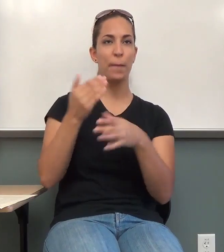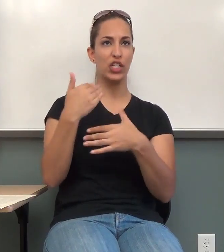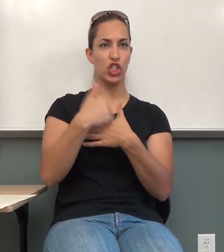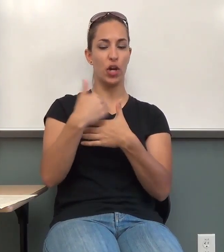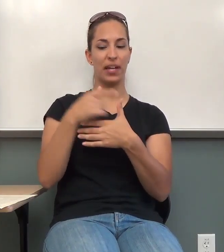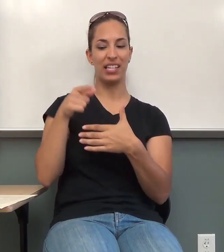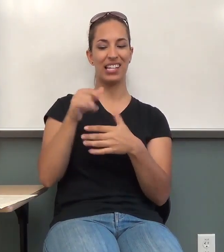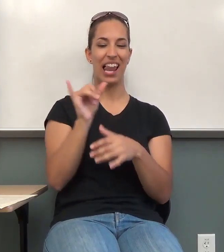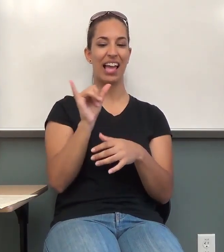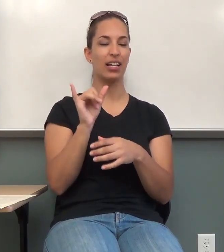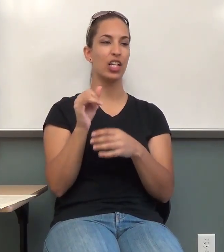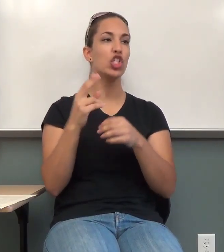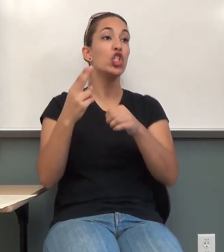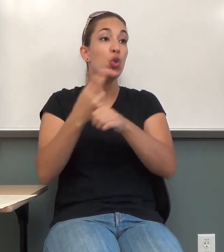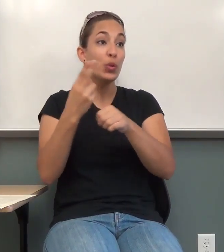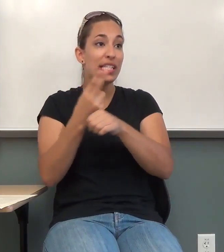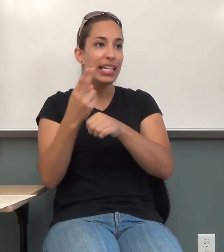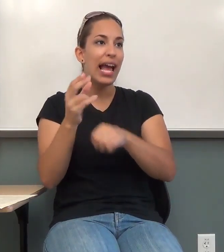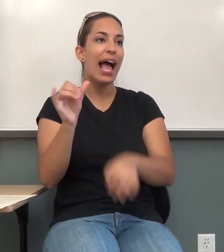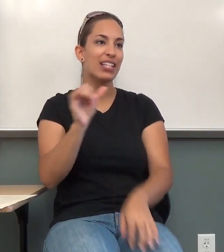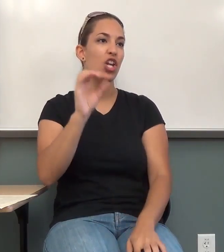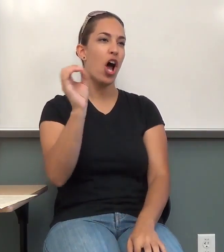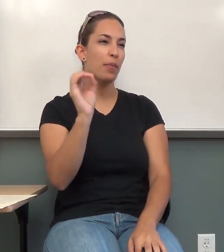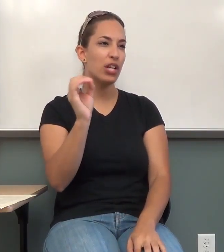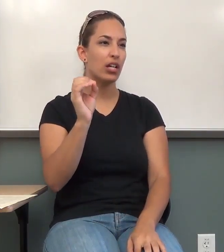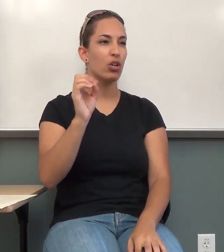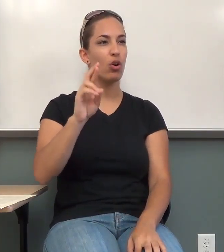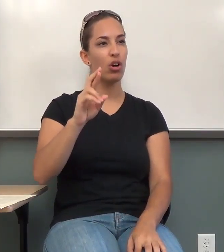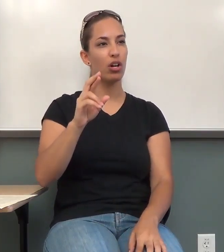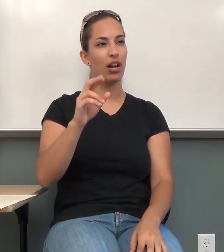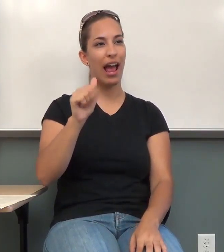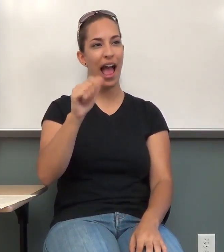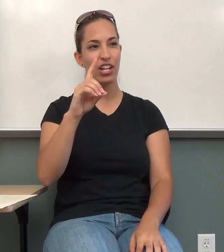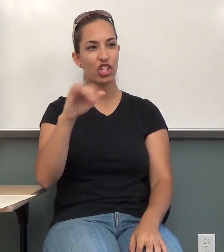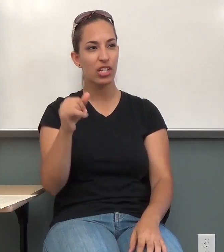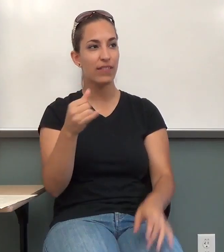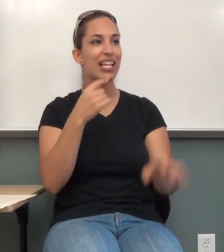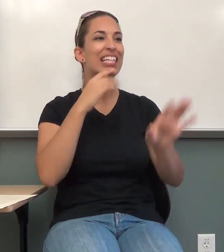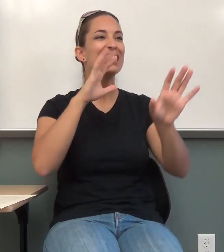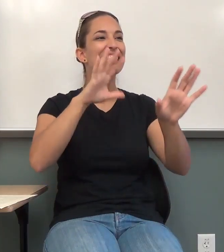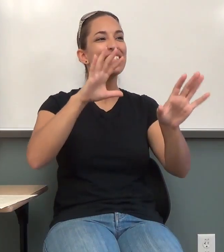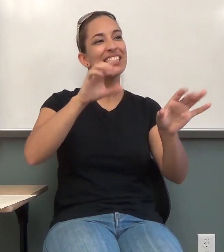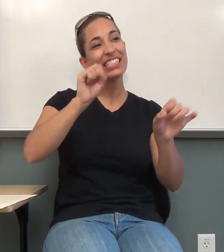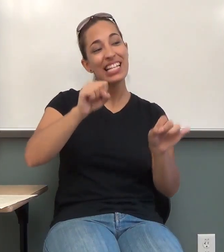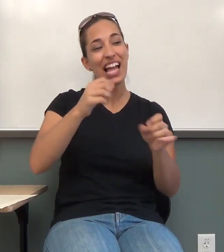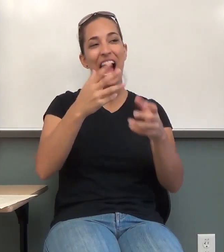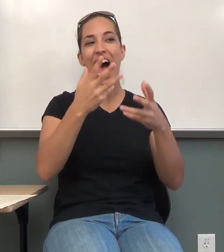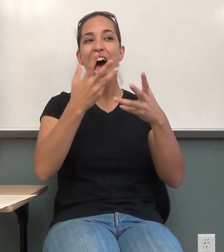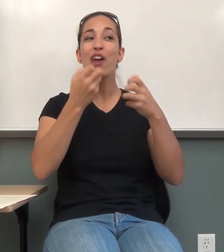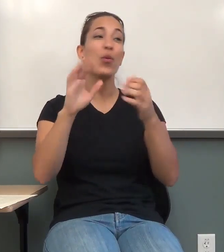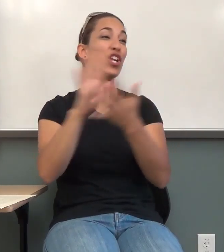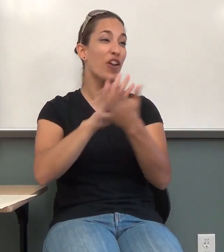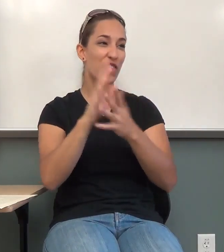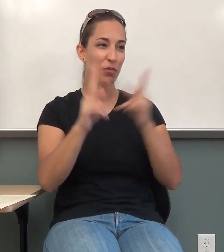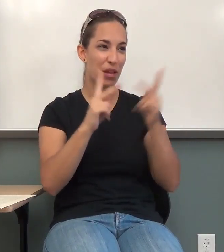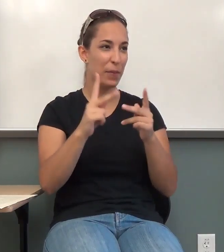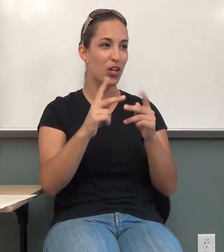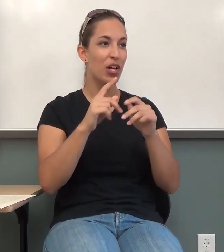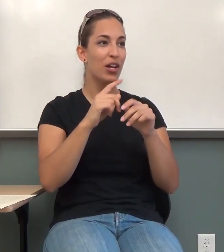an adjective. Right, and I don't want to get too far into Oh. the descriptive terms, just because I don't want to confuse people, but if that's okay, Johnny, is that